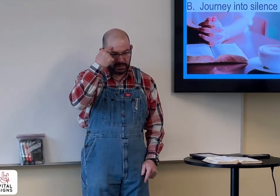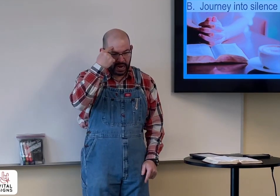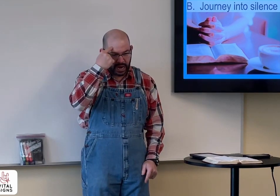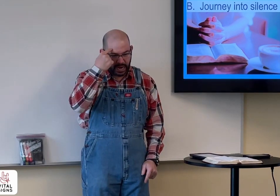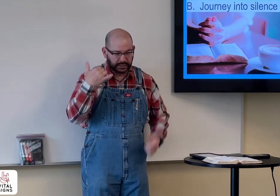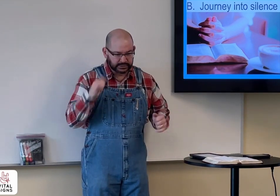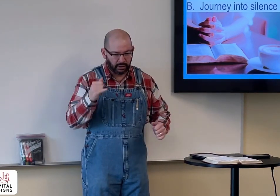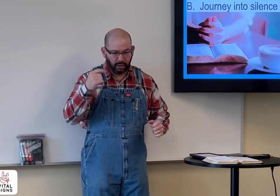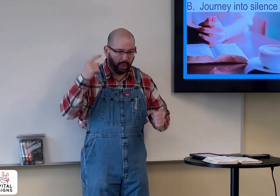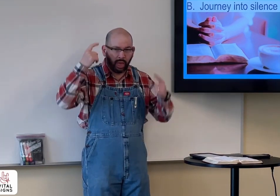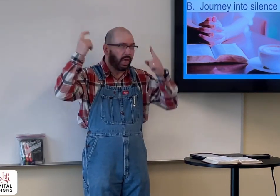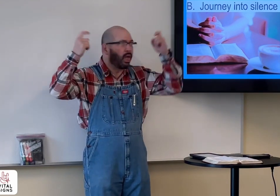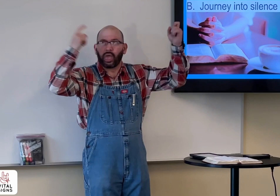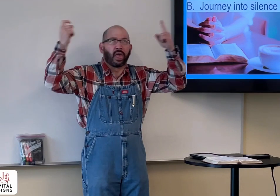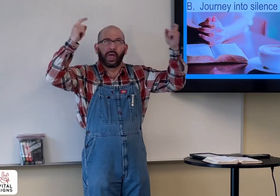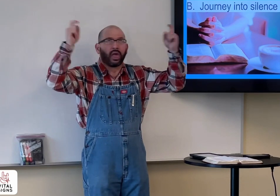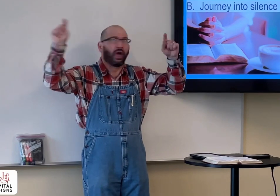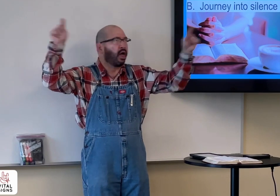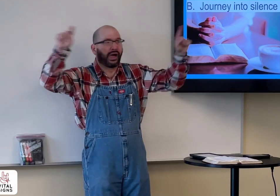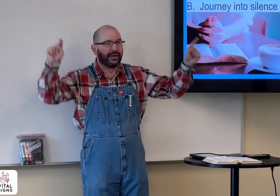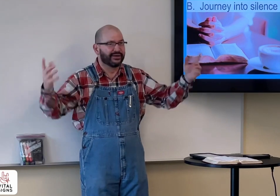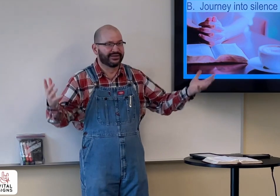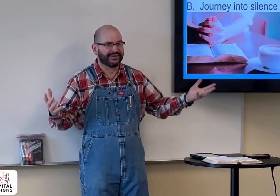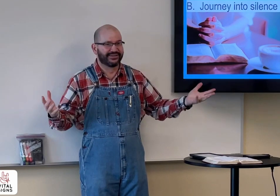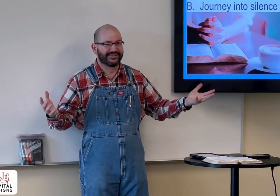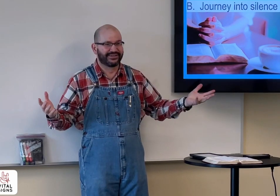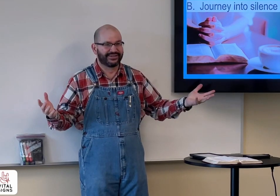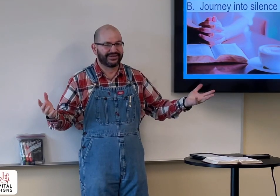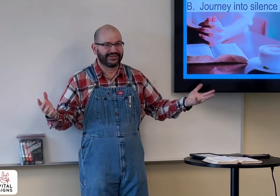say, oh, mind, stop thinking about all these different things.